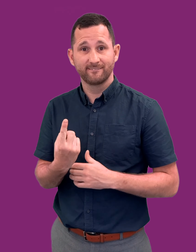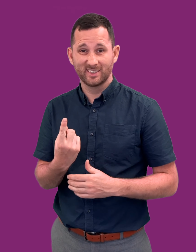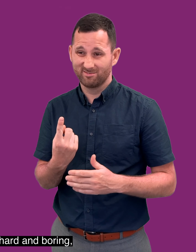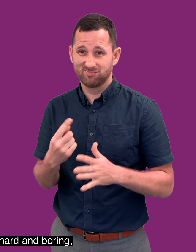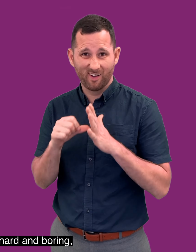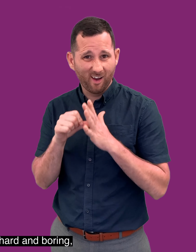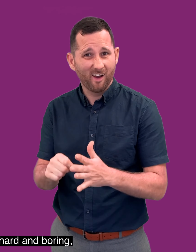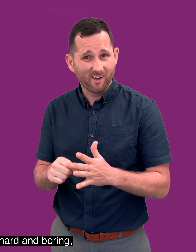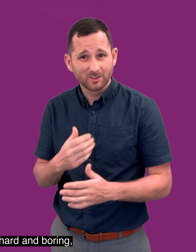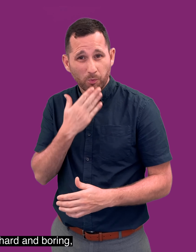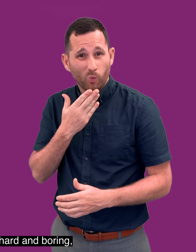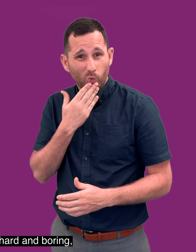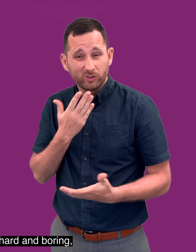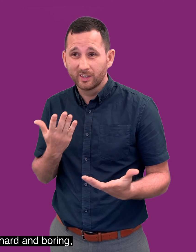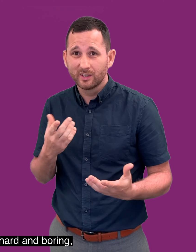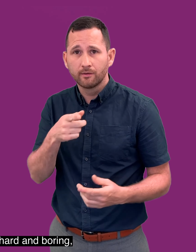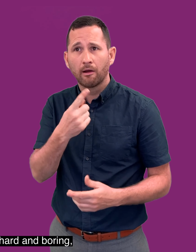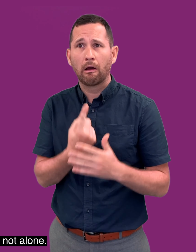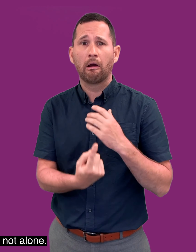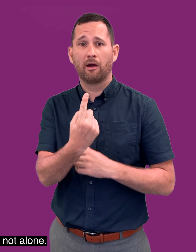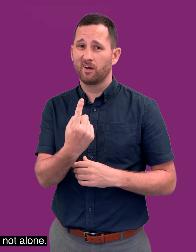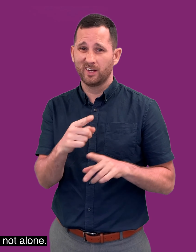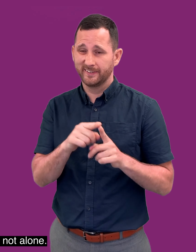Self-isolating is hard and boring, but you're not alone.